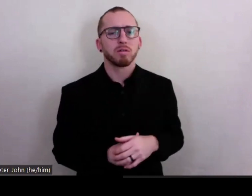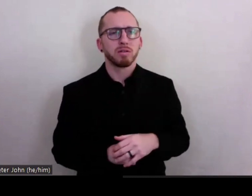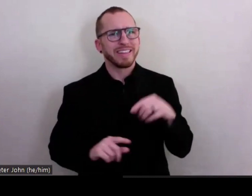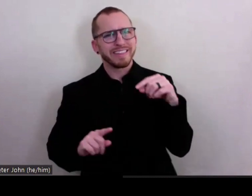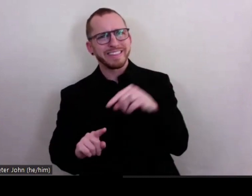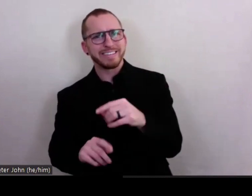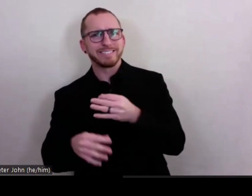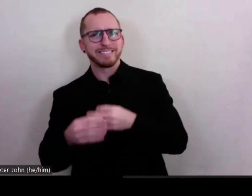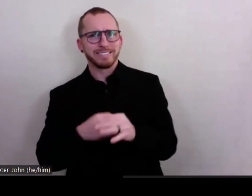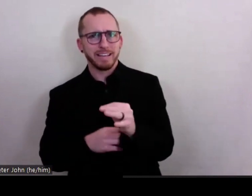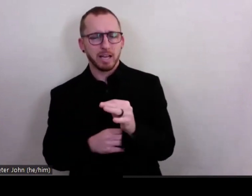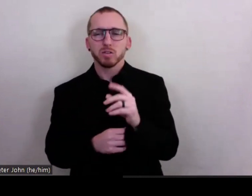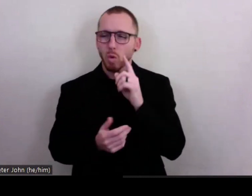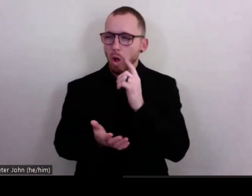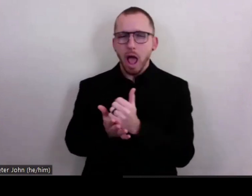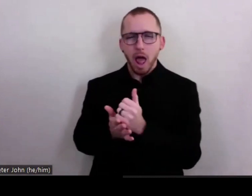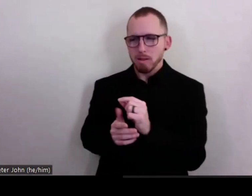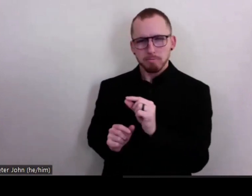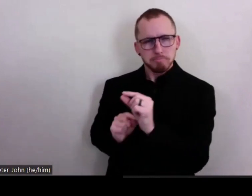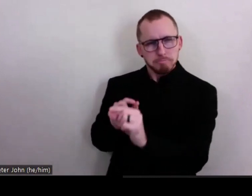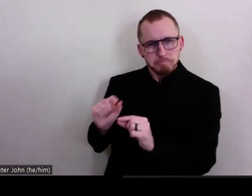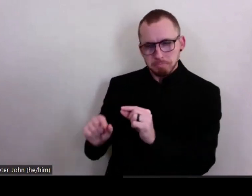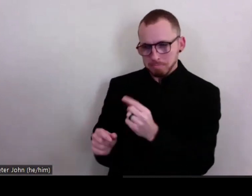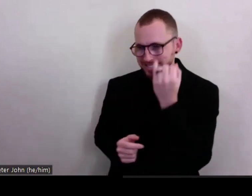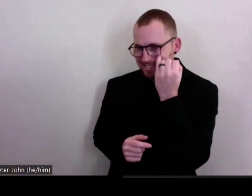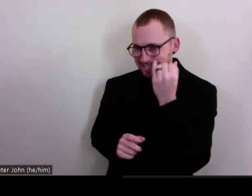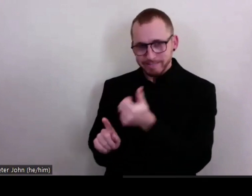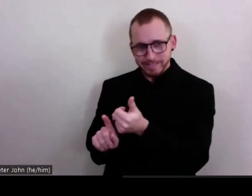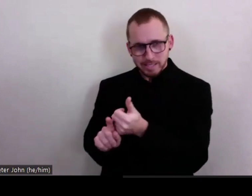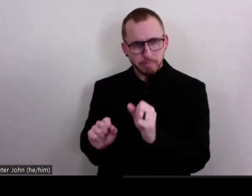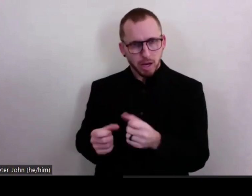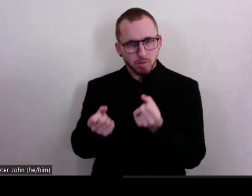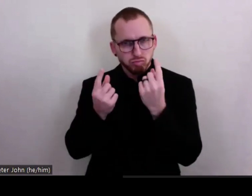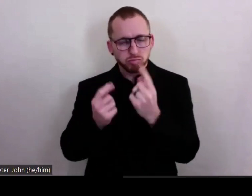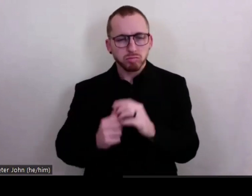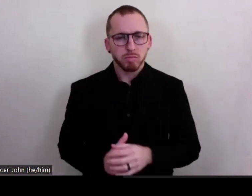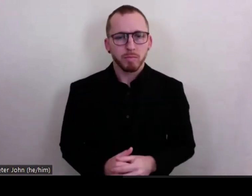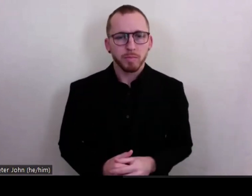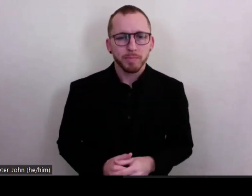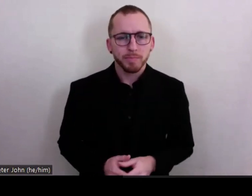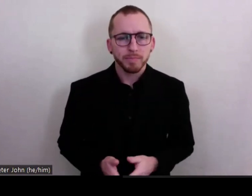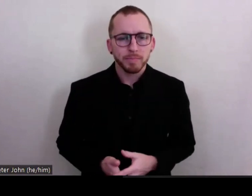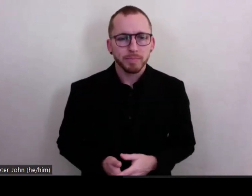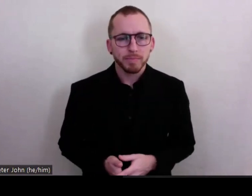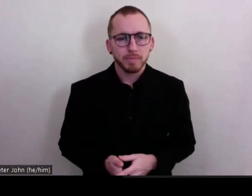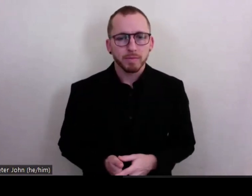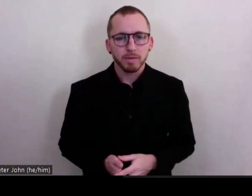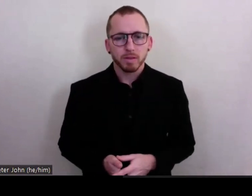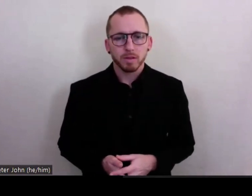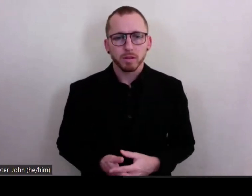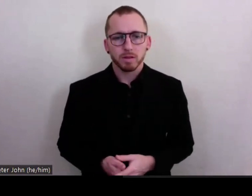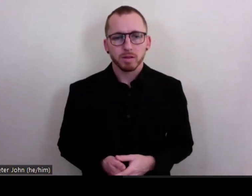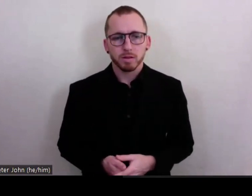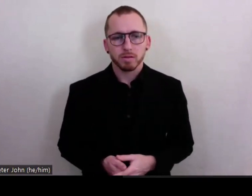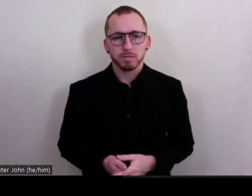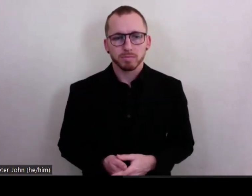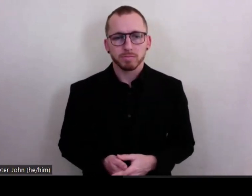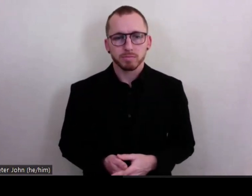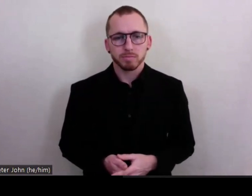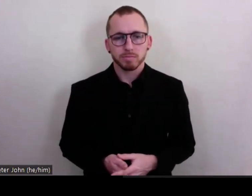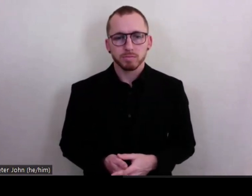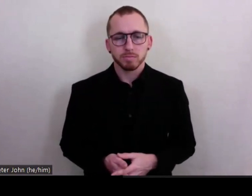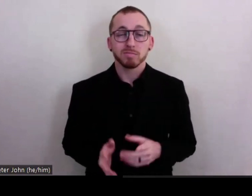instead. And sometimes the misinterpretation comes because no one has taught them how